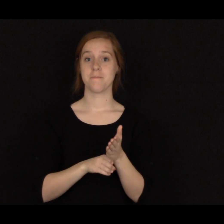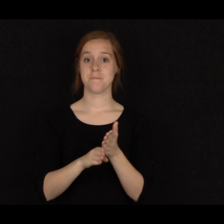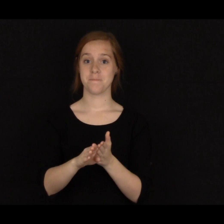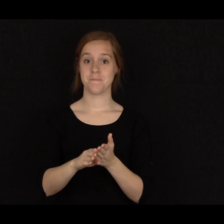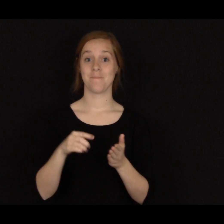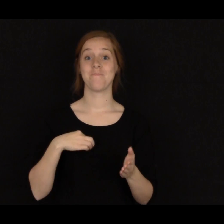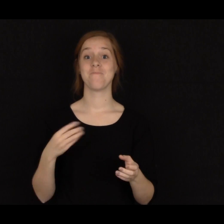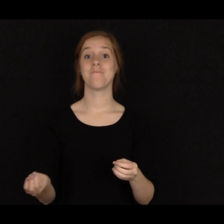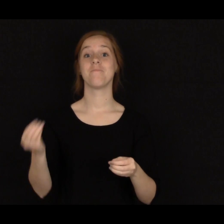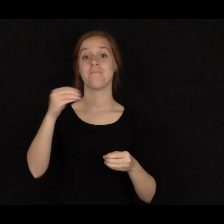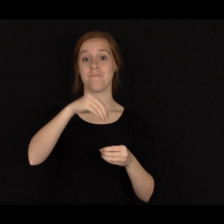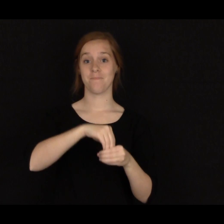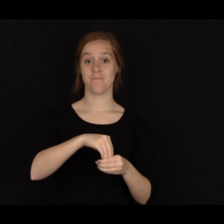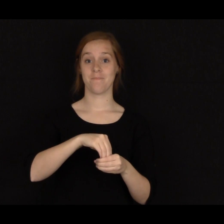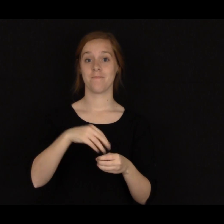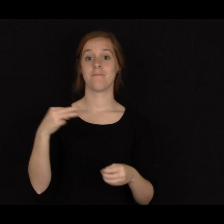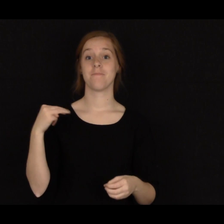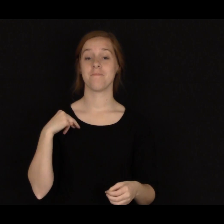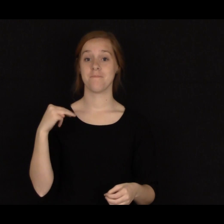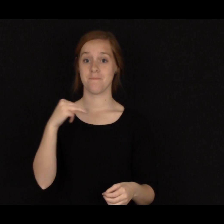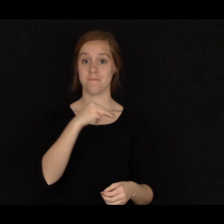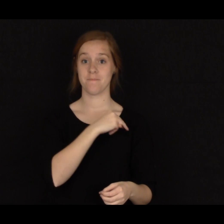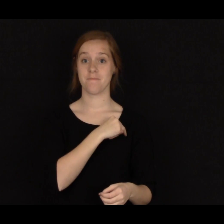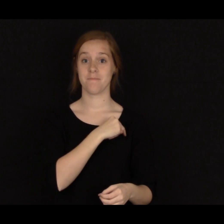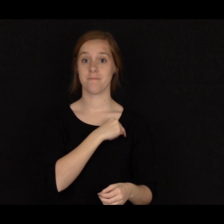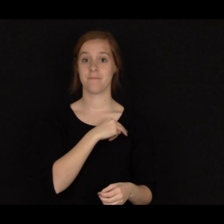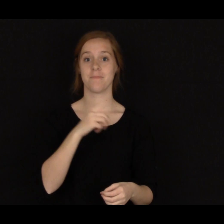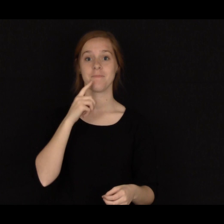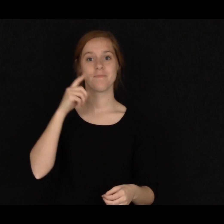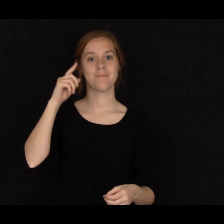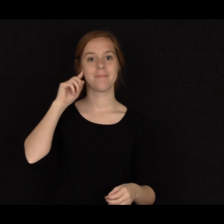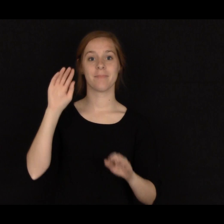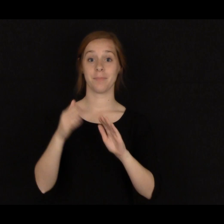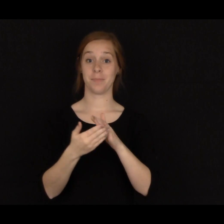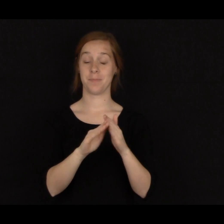Through the minor, involvement with members of the deaf community